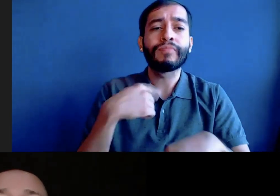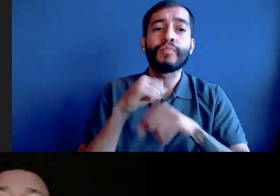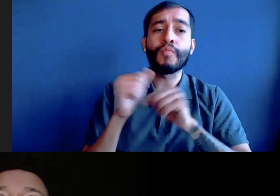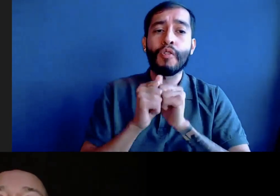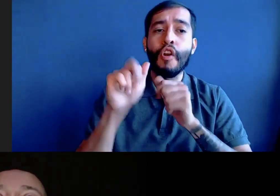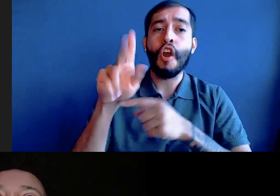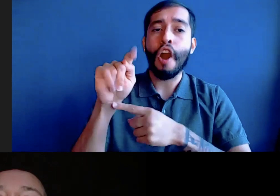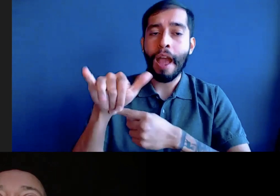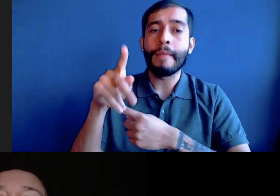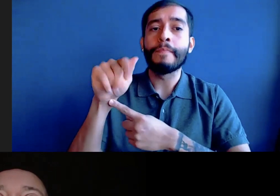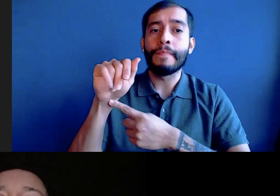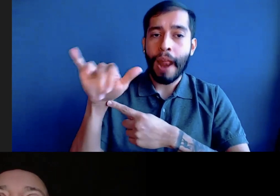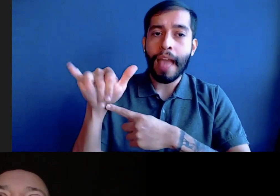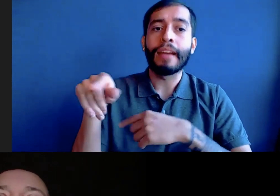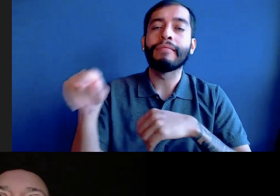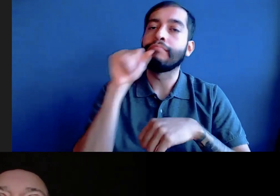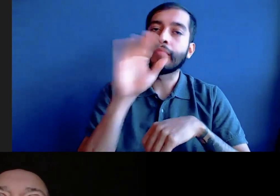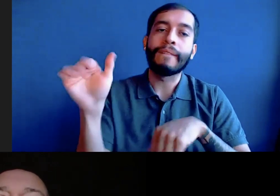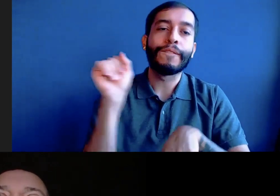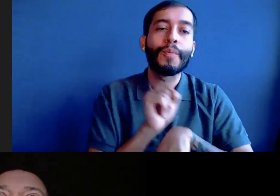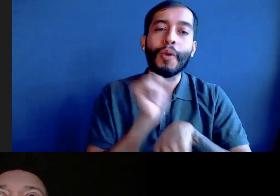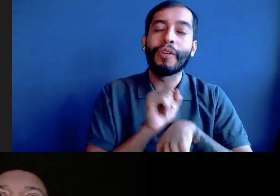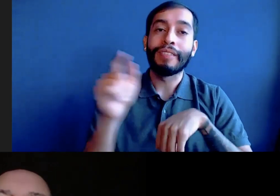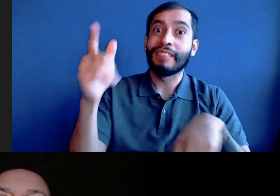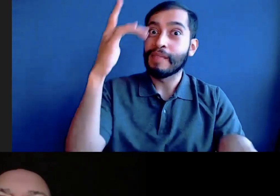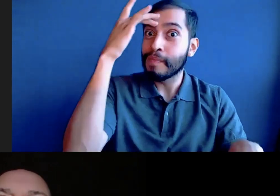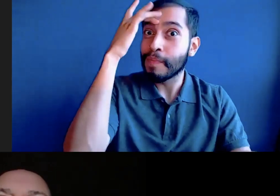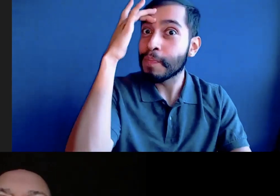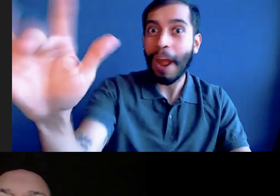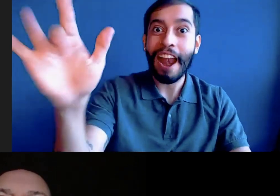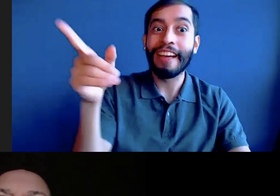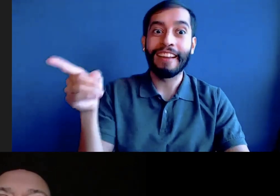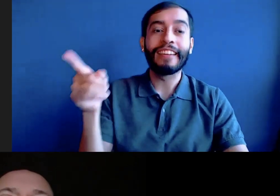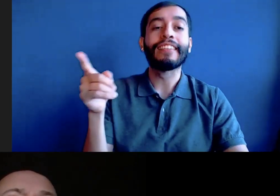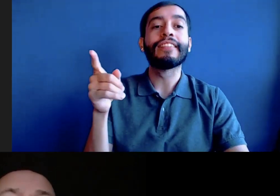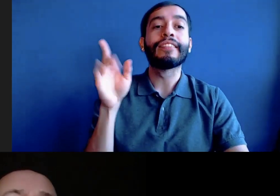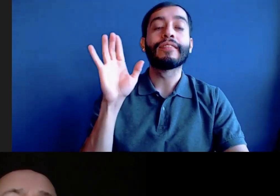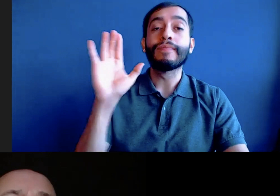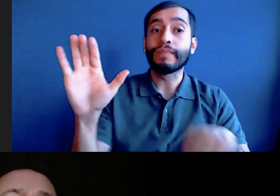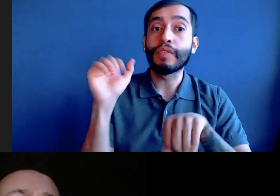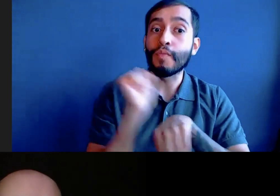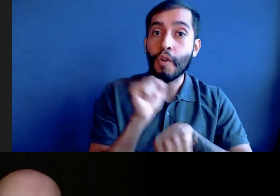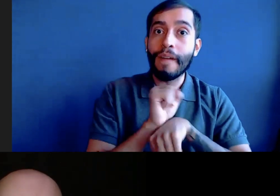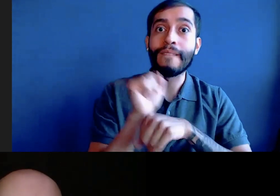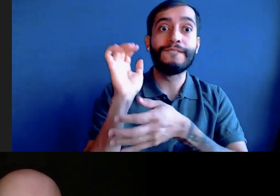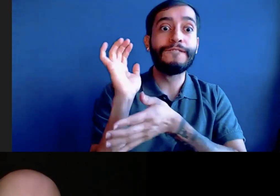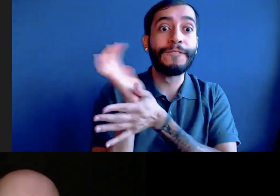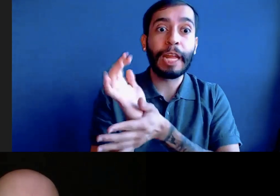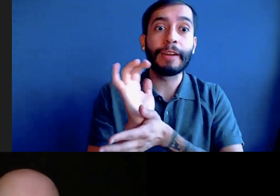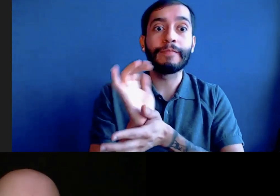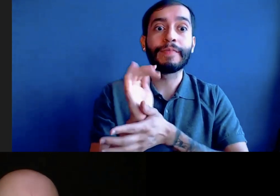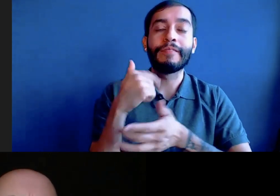think one of the things that you see from Ray's filmmaking is I kind of think of it as long form filmmaking,